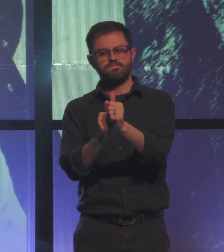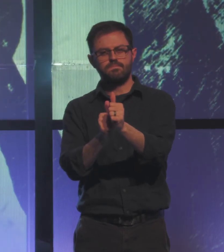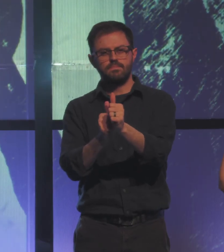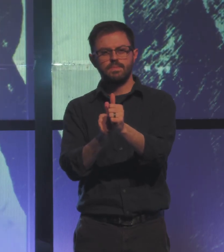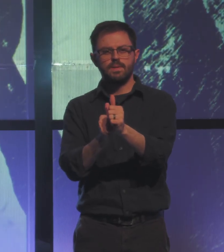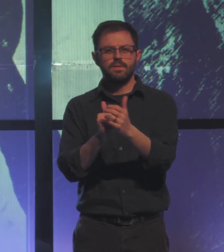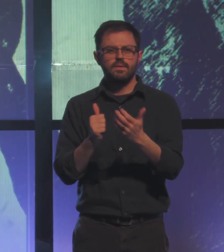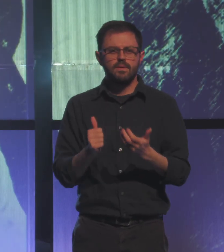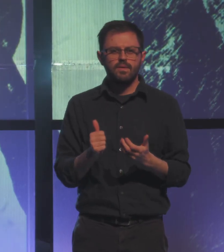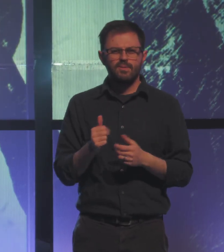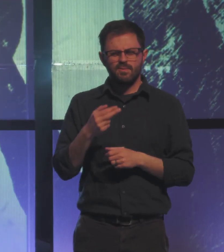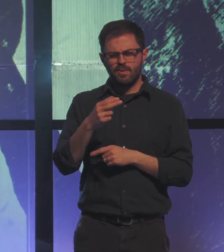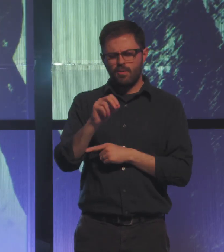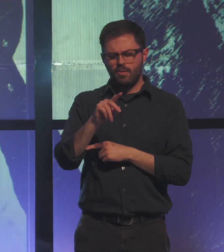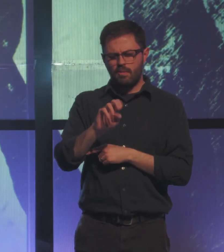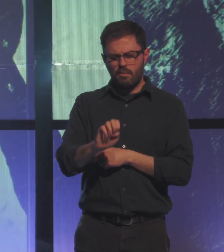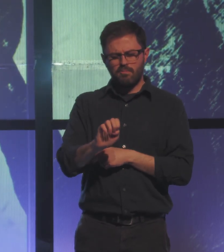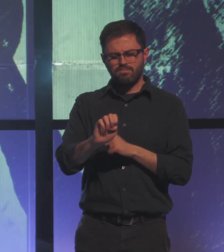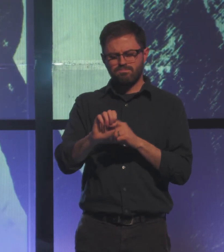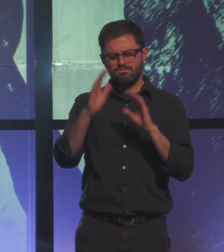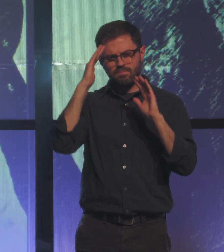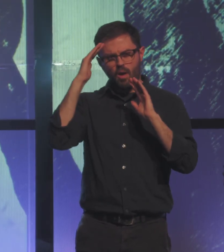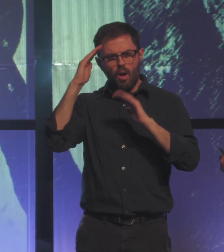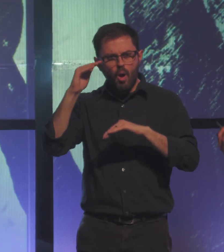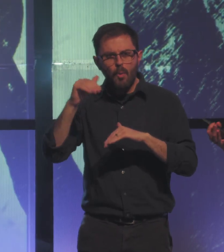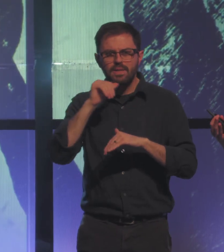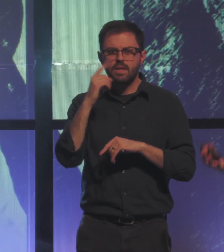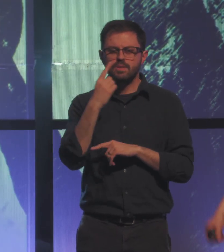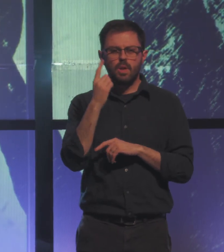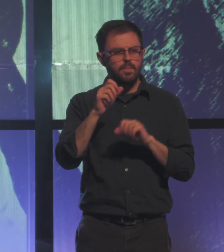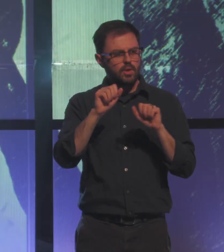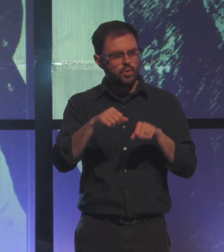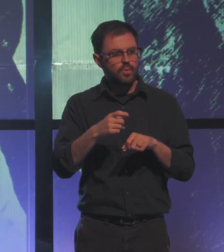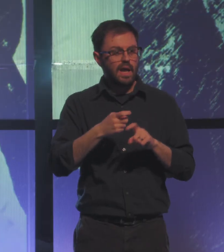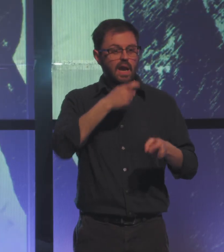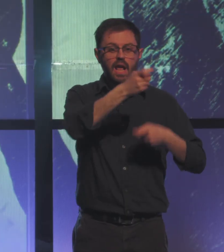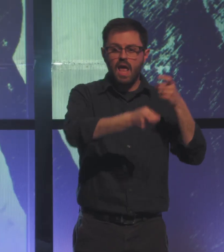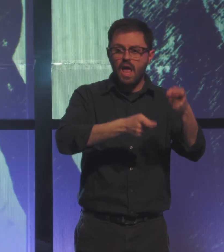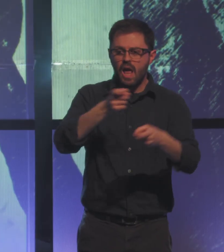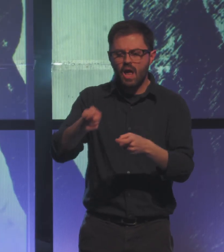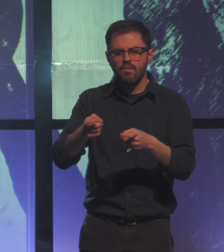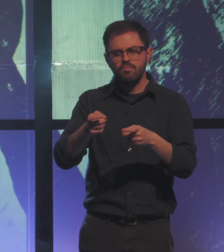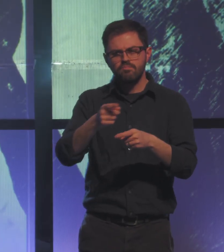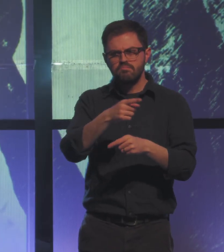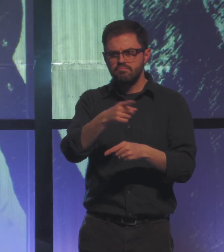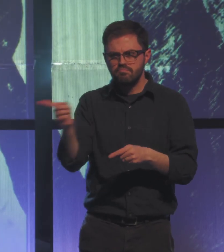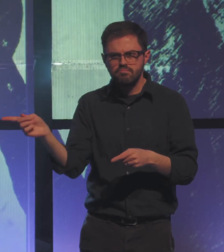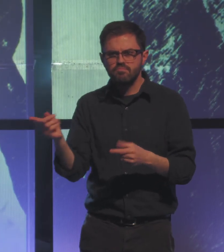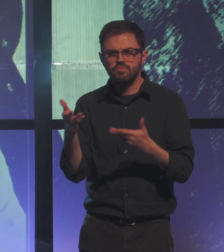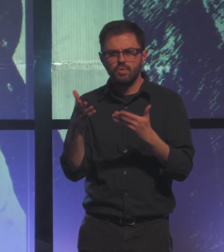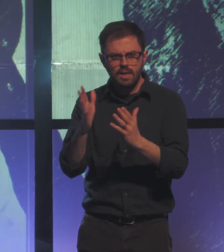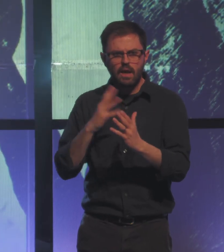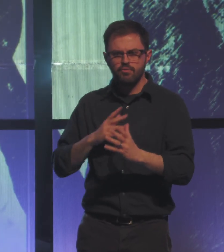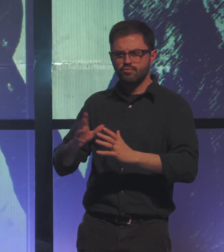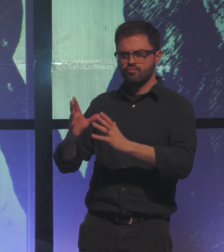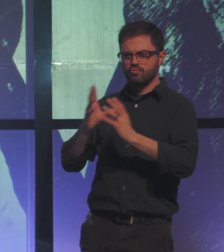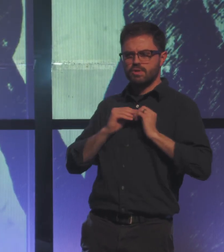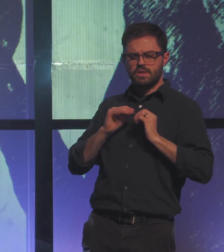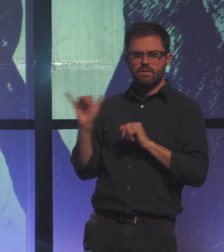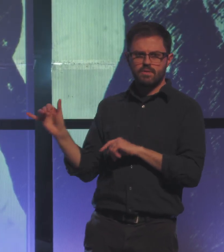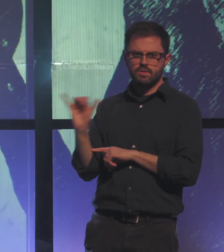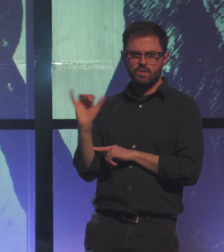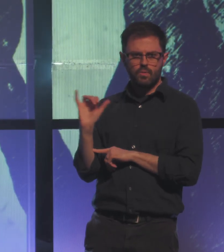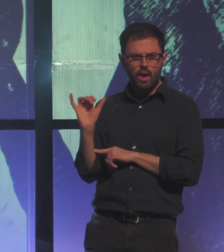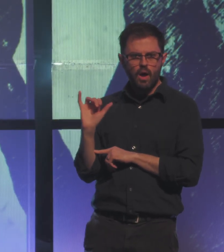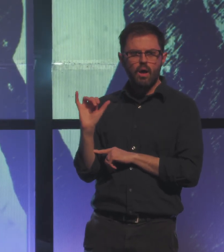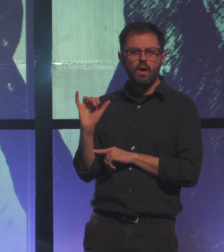And so hope, it's not only something that you give, it is something that you are allowed to receive as well. And so on